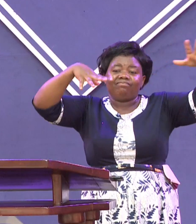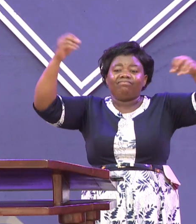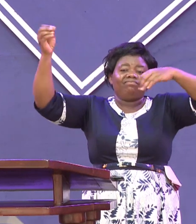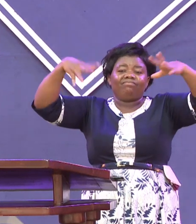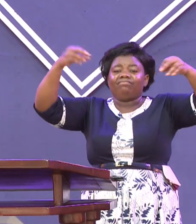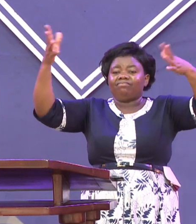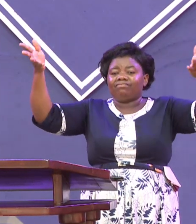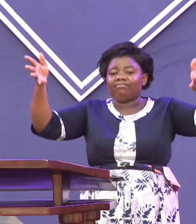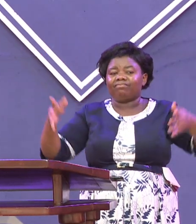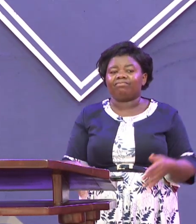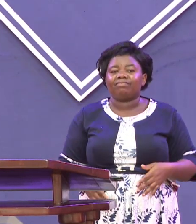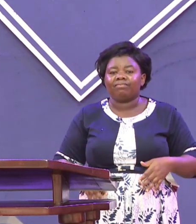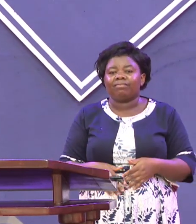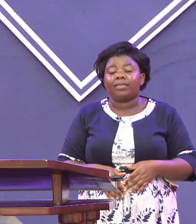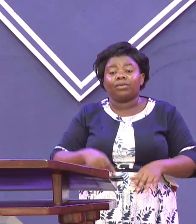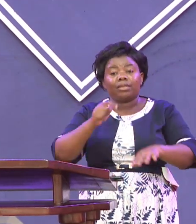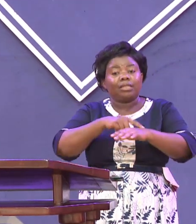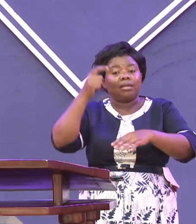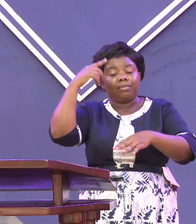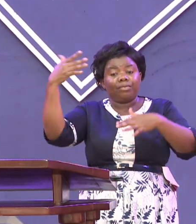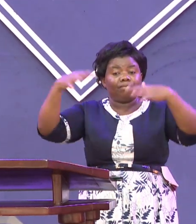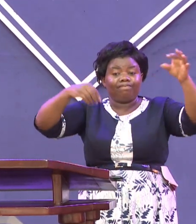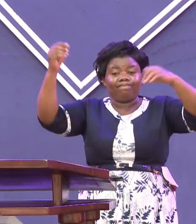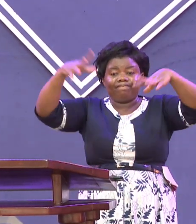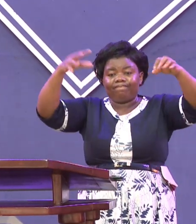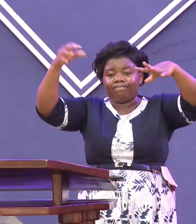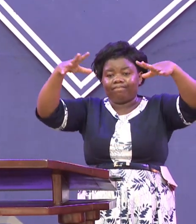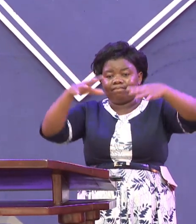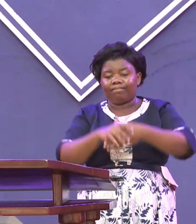We ate our supper at 7. Bwali budde bwa nkuba. And it was during